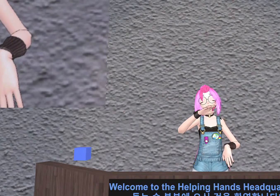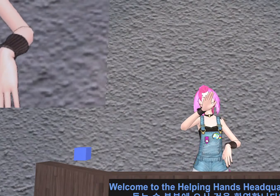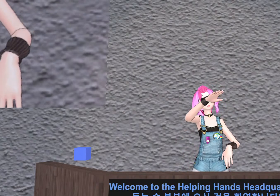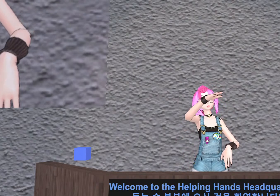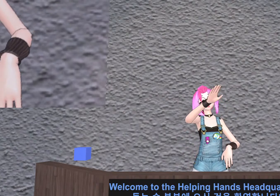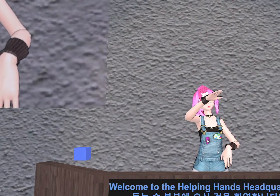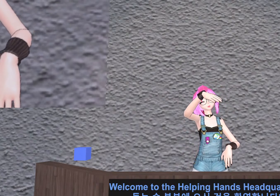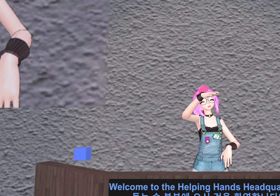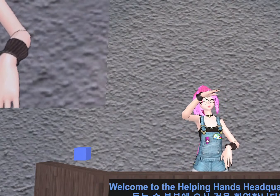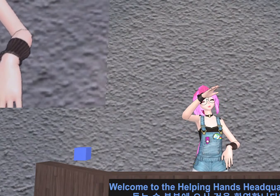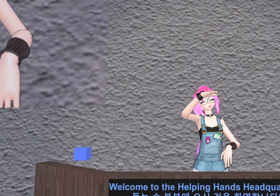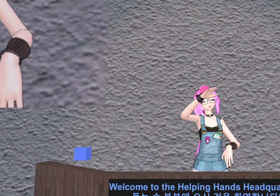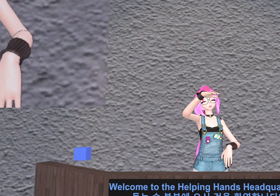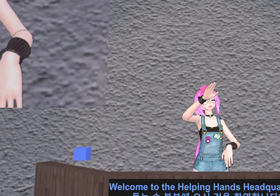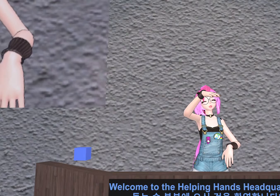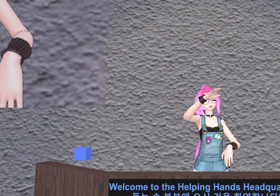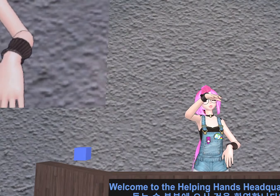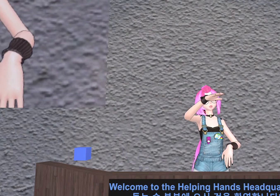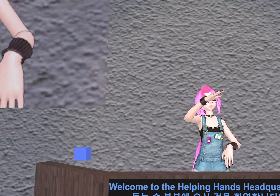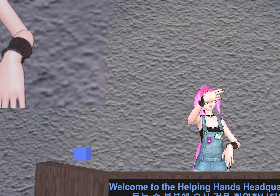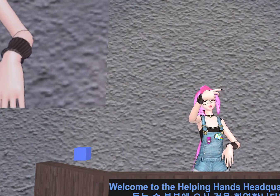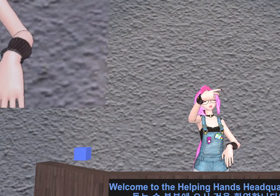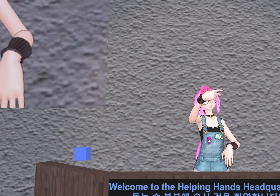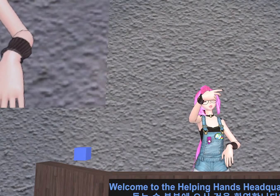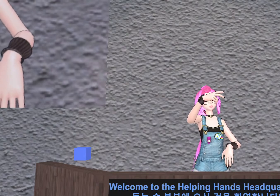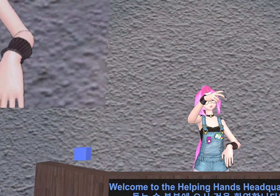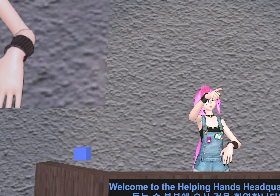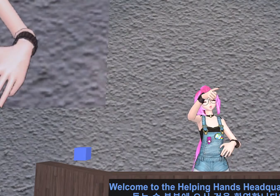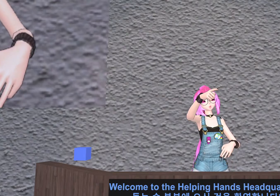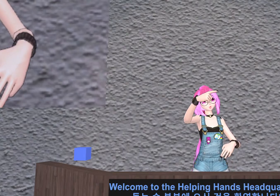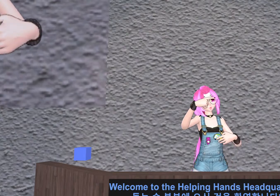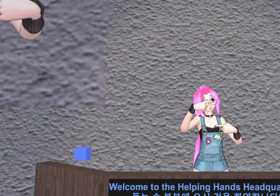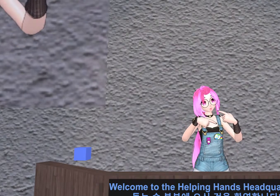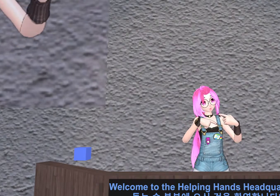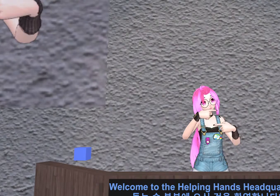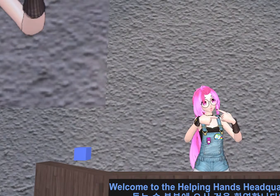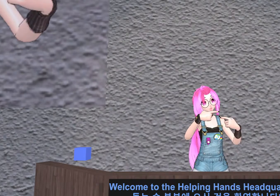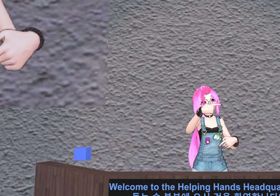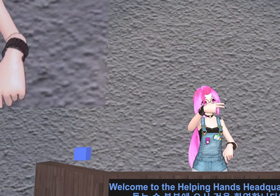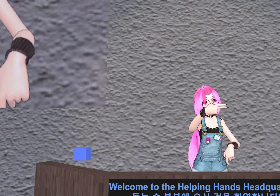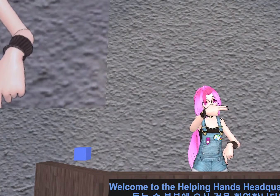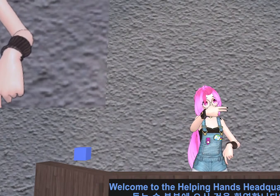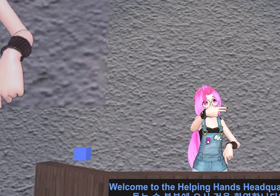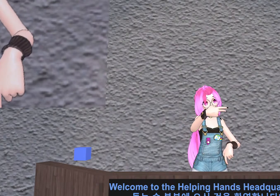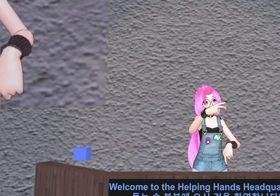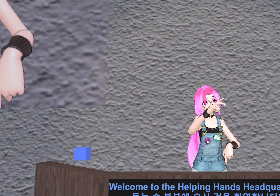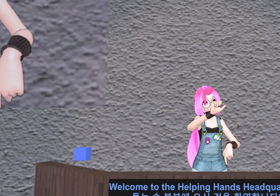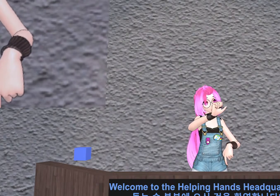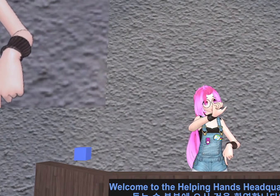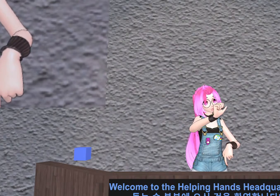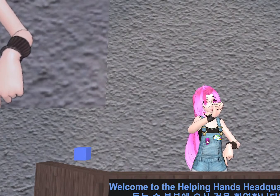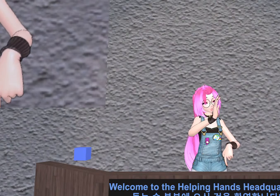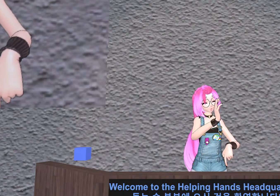just finger spell it. Oh, I'm curious to what Crow says. Do you have a sign?